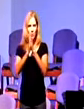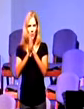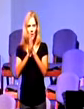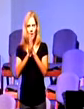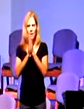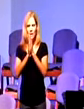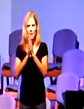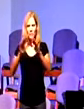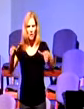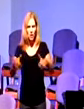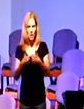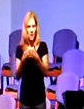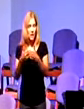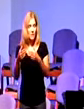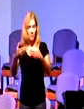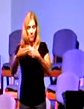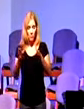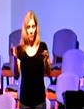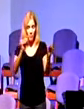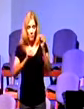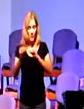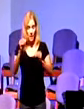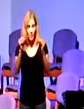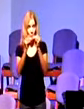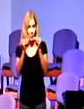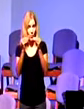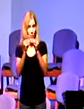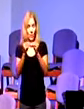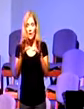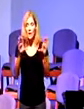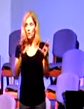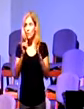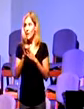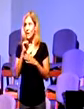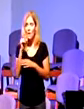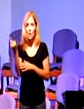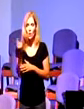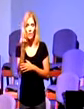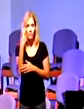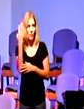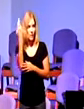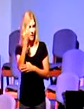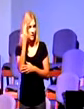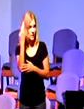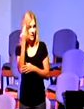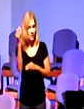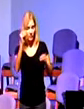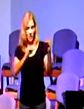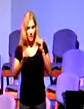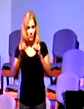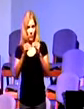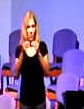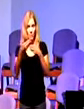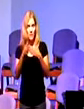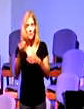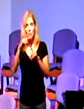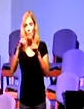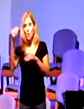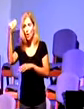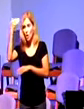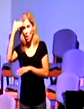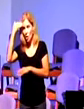and let's be challenged. Let's pack more boxes. And let's do that not only for the sake of packing more boxes, but